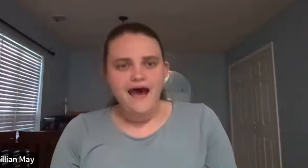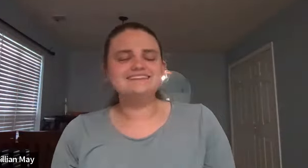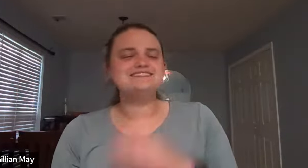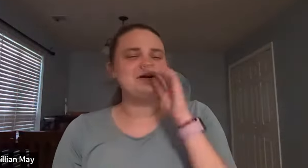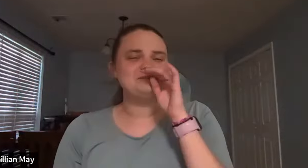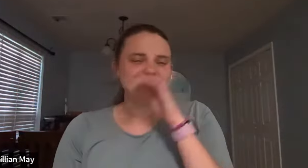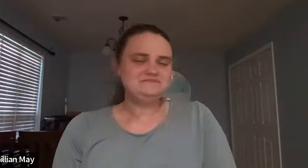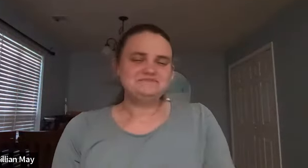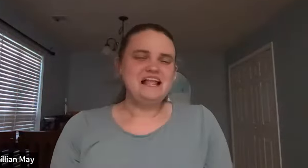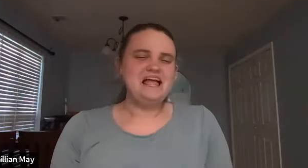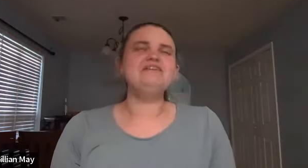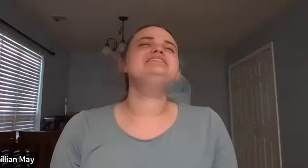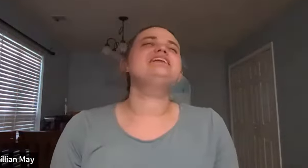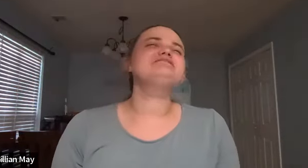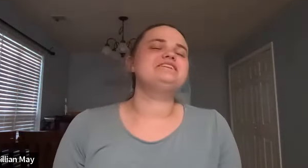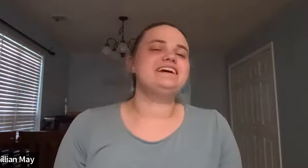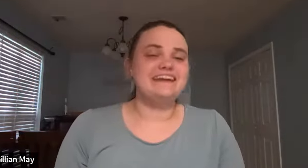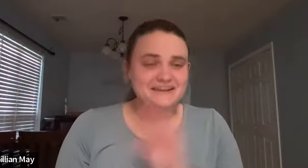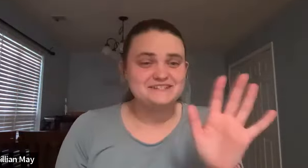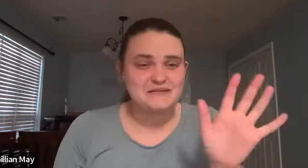and I'll never forget, I even taught them